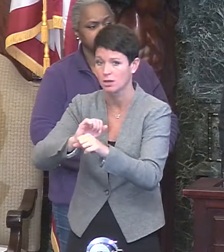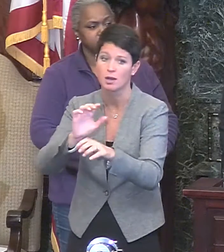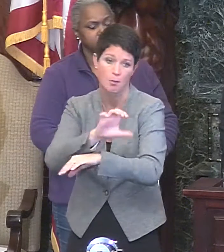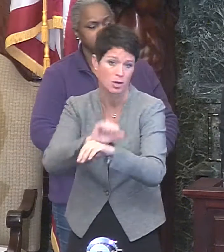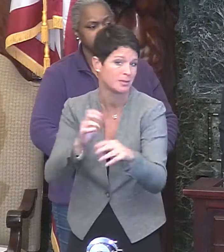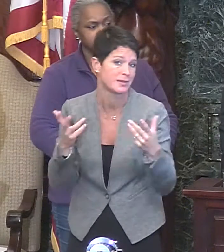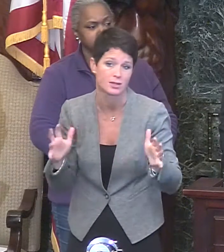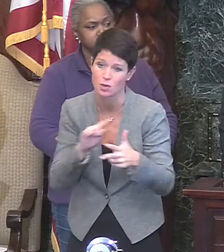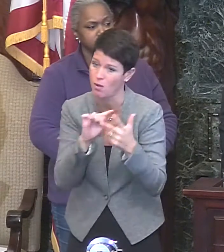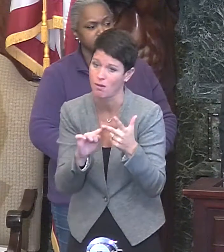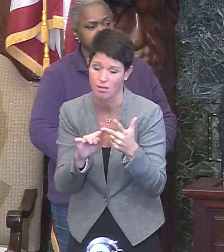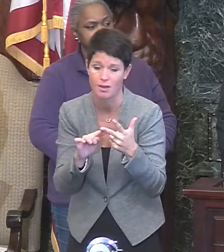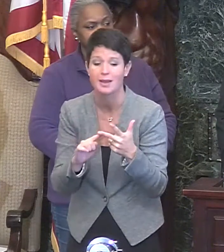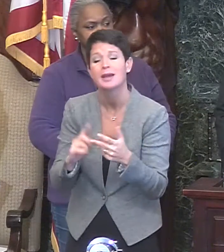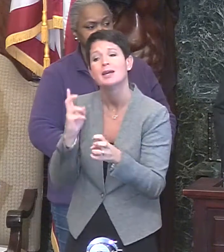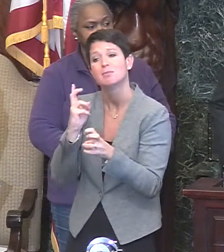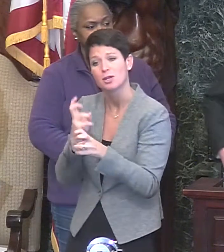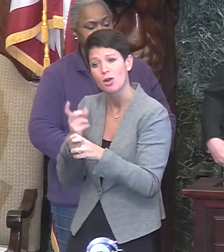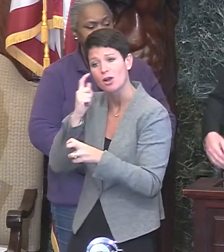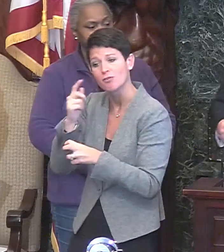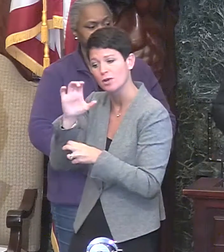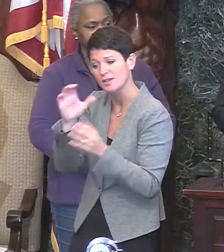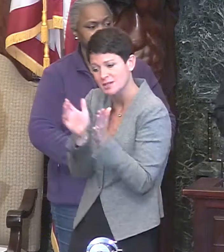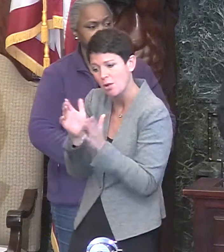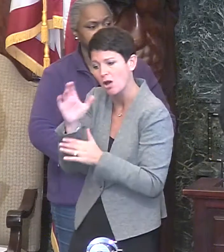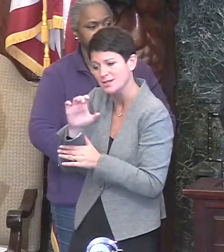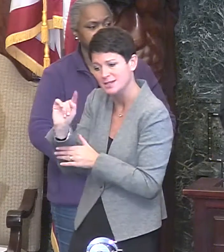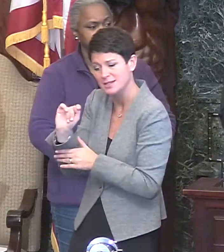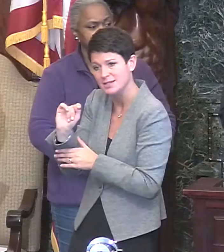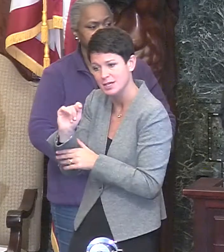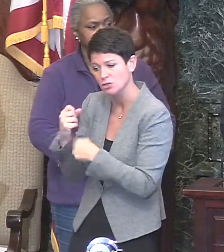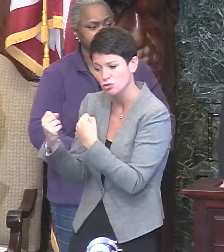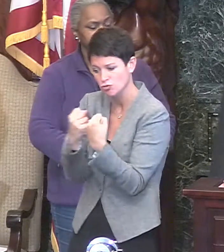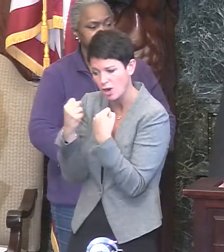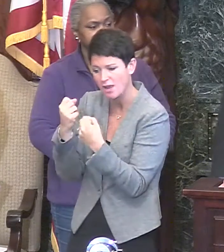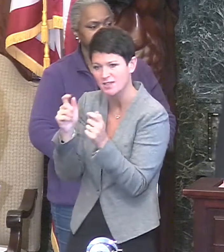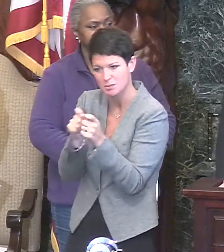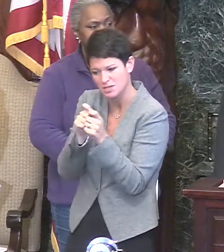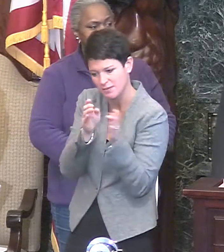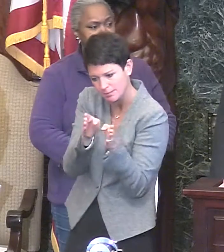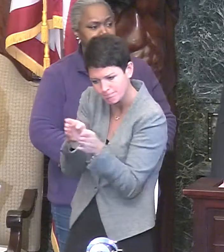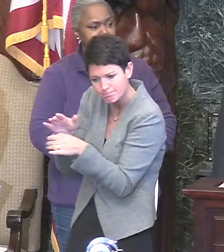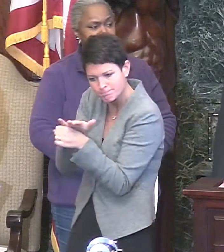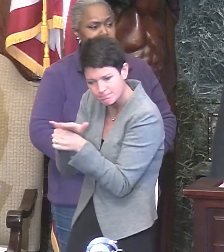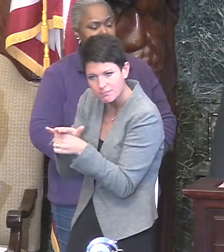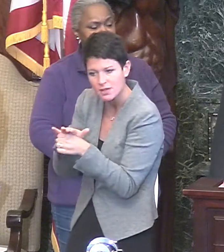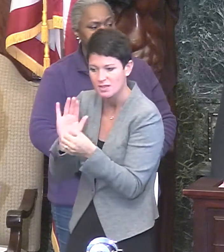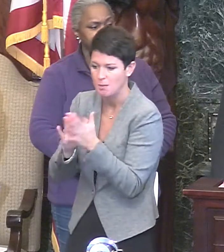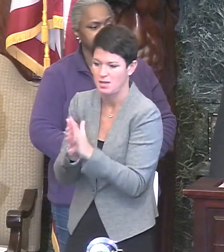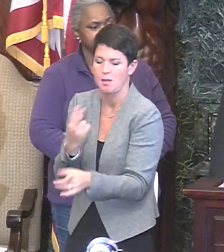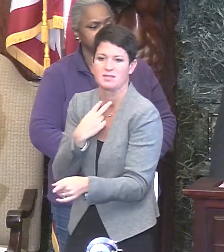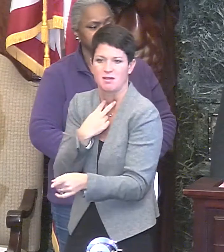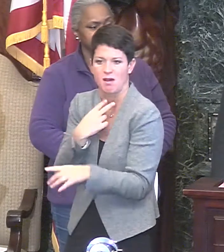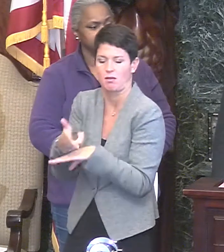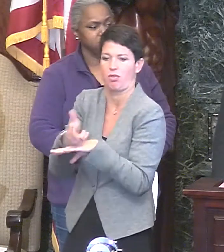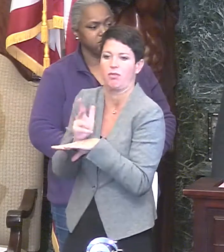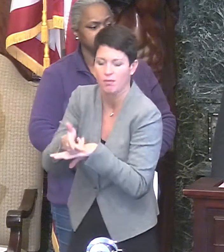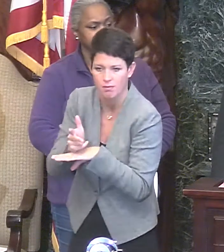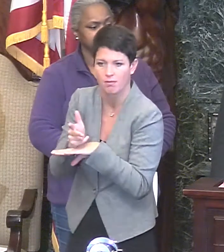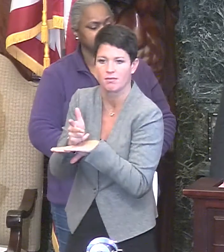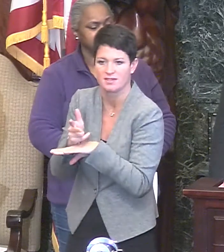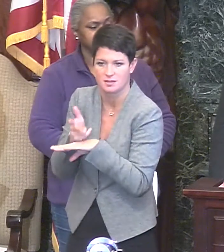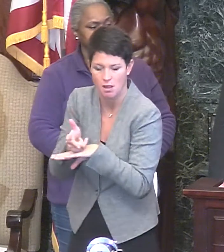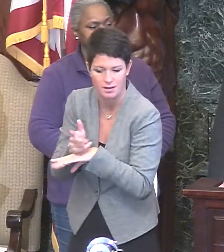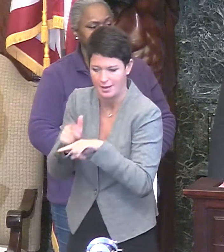It's been very difficult for the smaller CCT vehicles to navigate into certain areas. They've been getting stuck, so we still have to try to